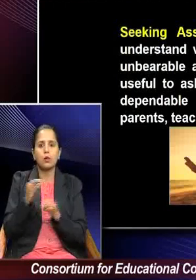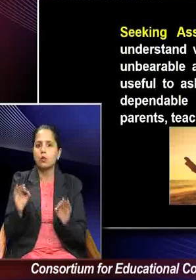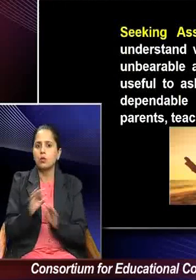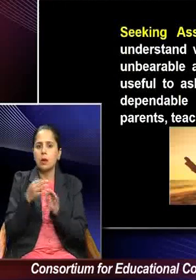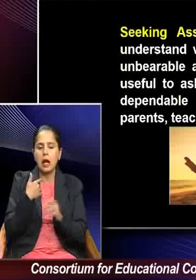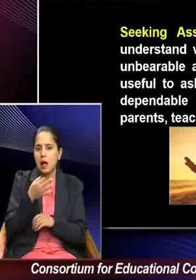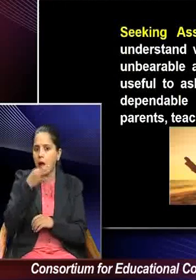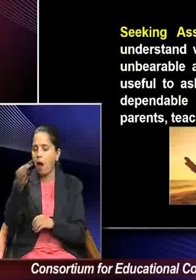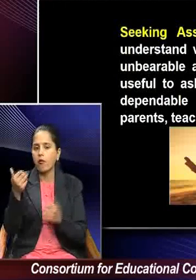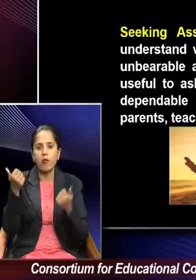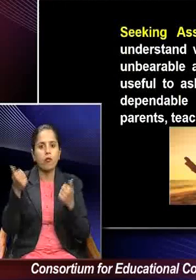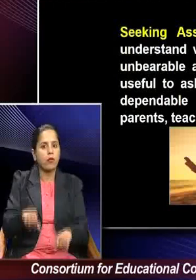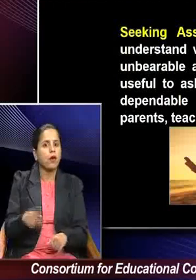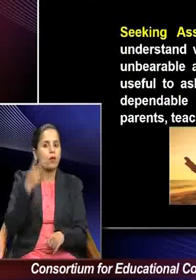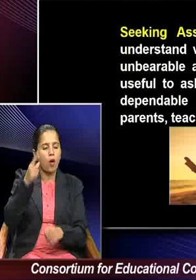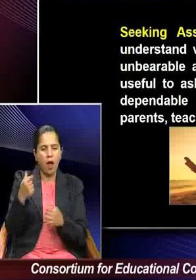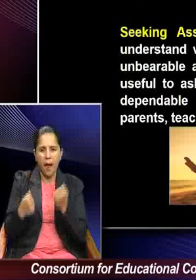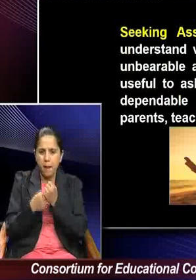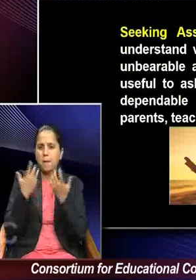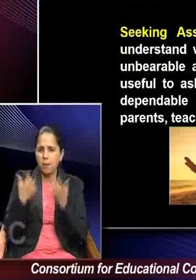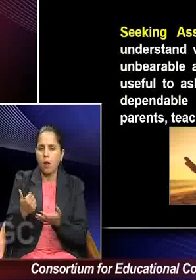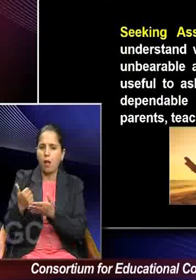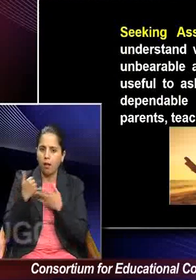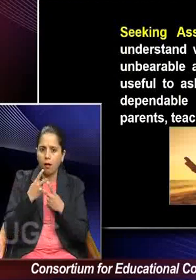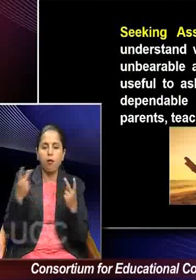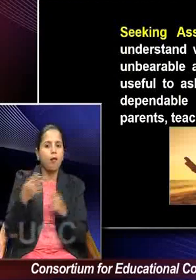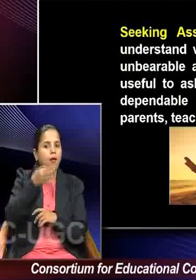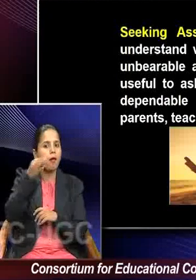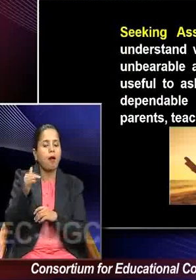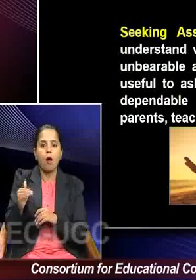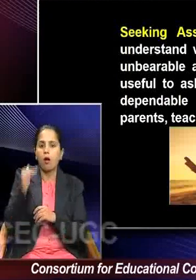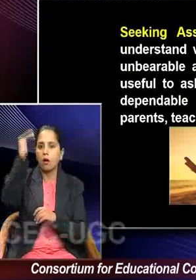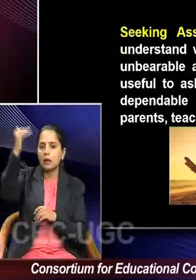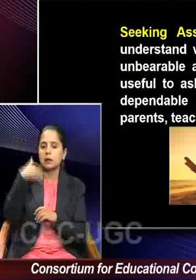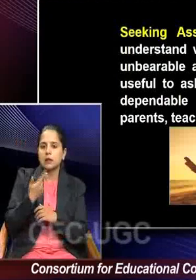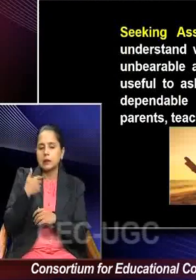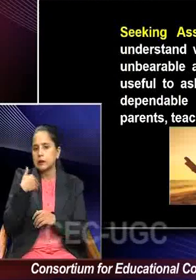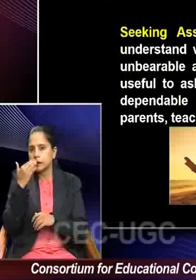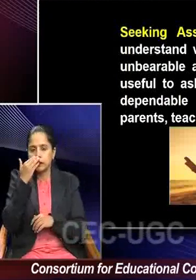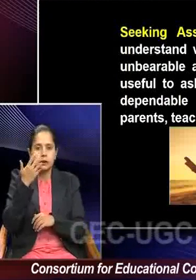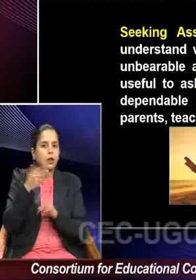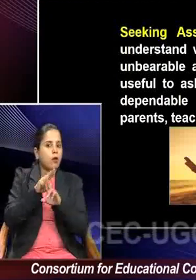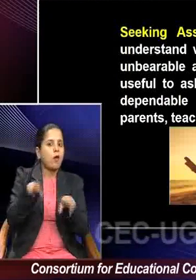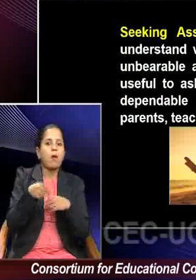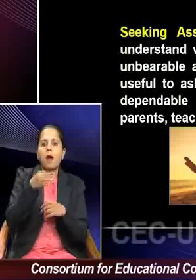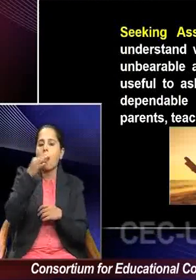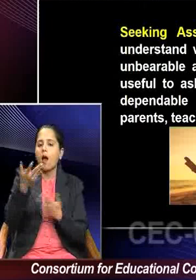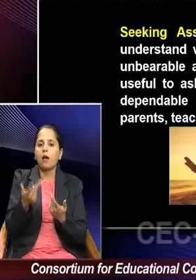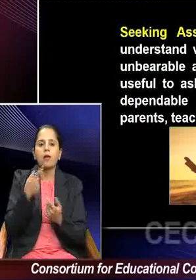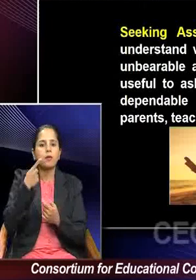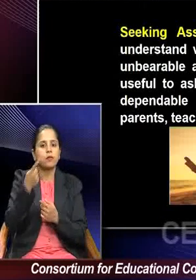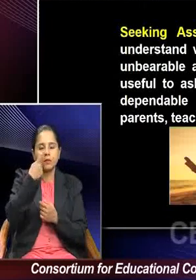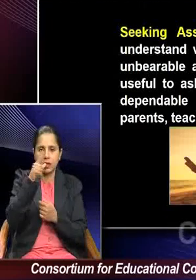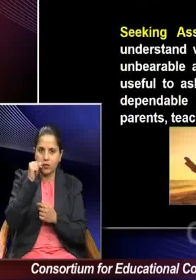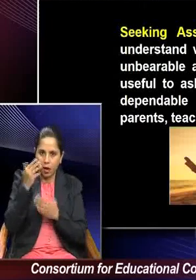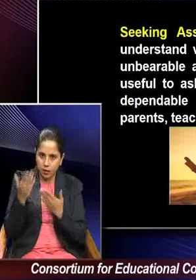ask for assistance from the adults and in the family, which includes the